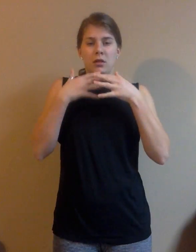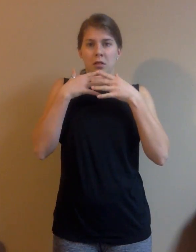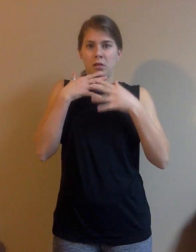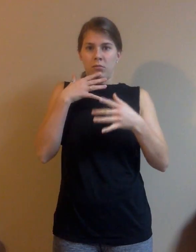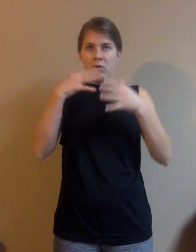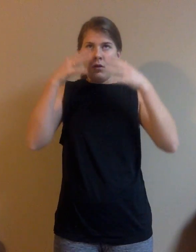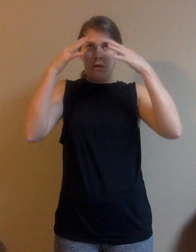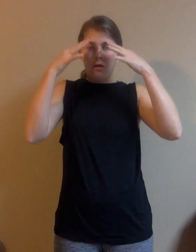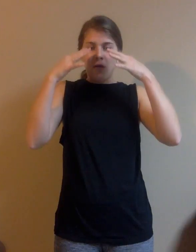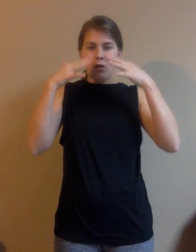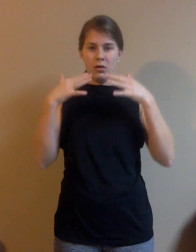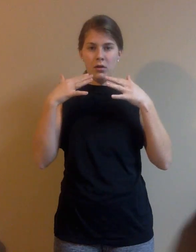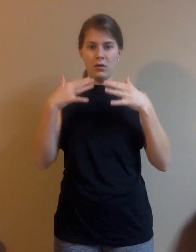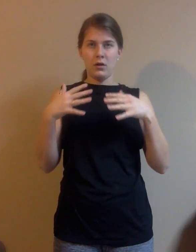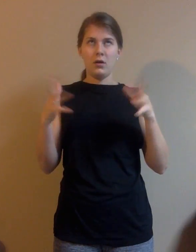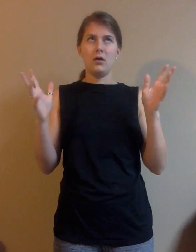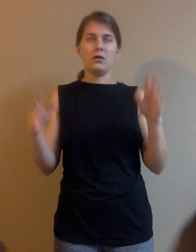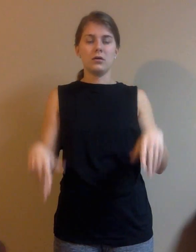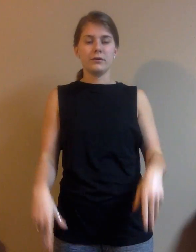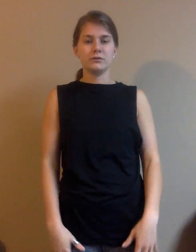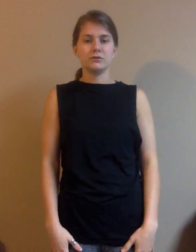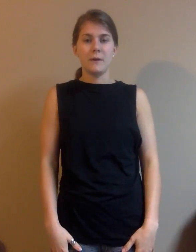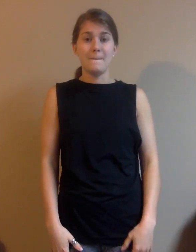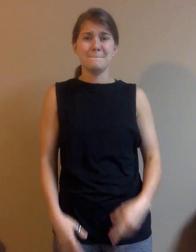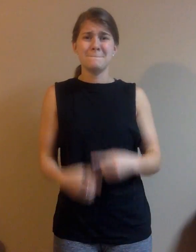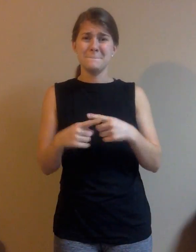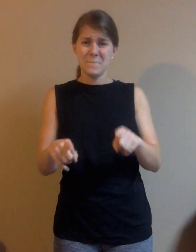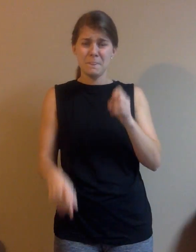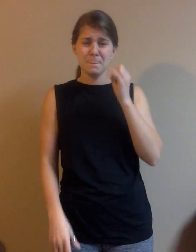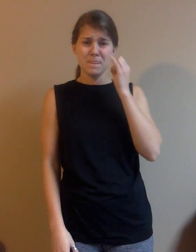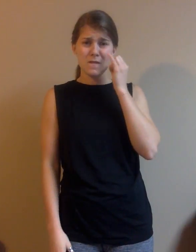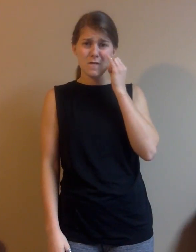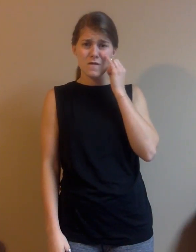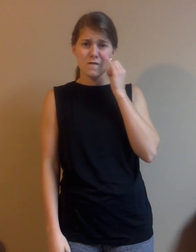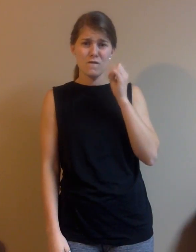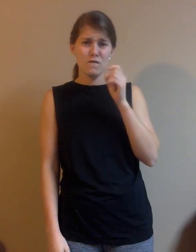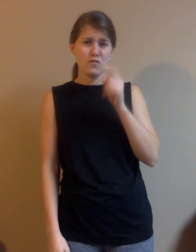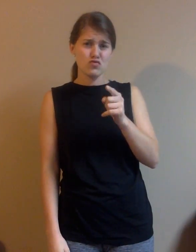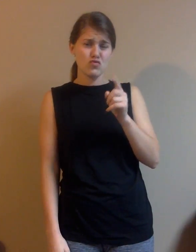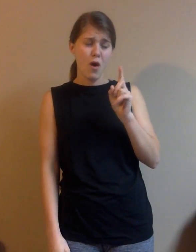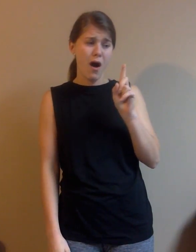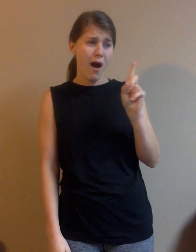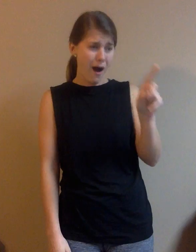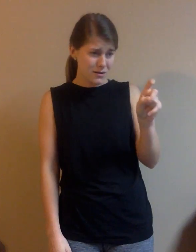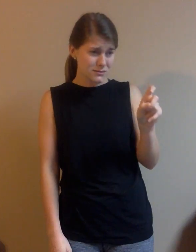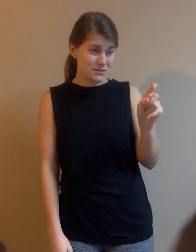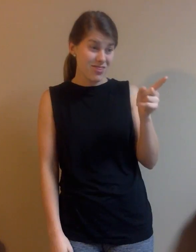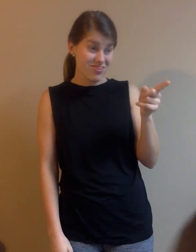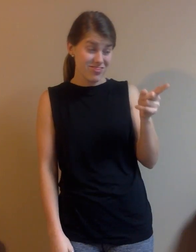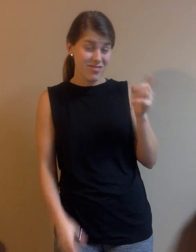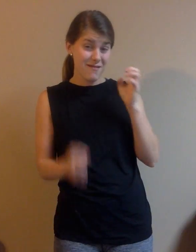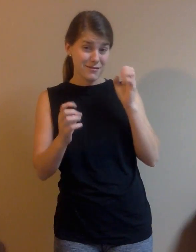But if you ask people about their education, they pin you to the wall. Because it's one of those things that goes deep with people. Am I right? Like religion and